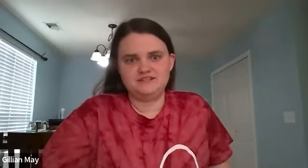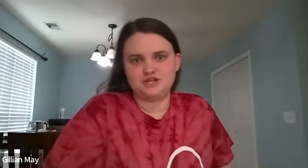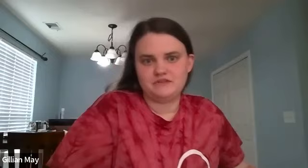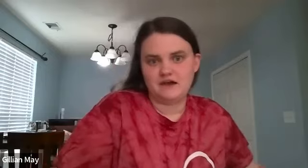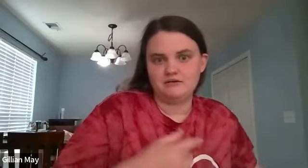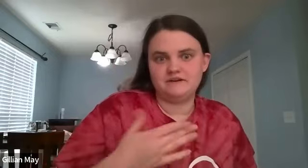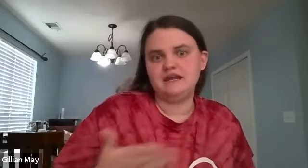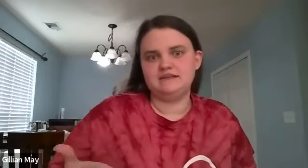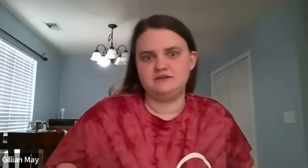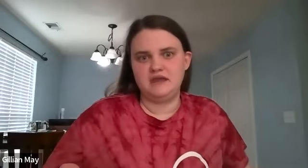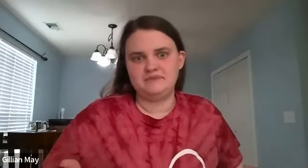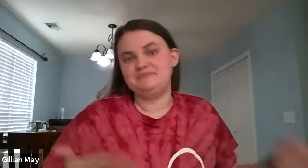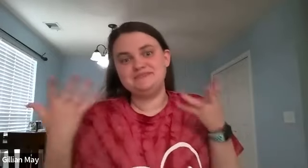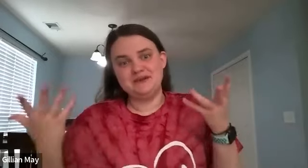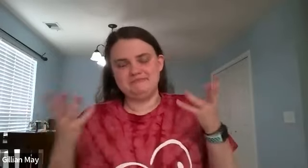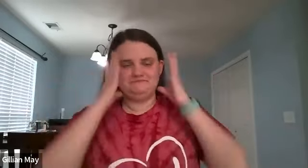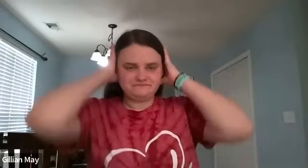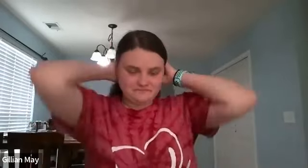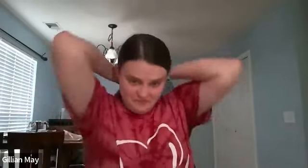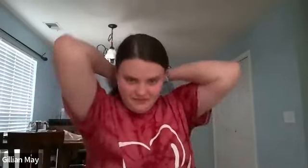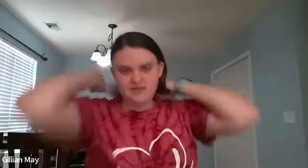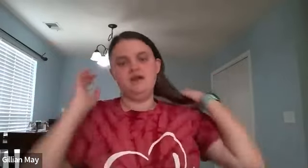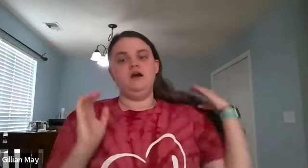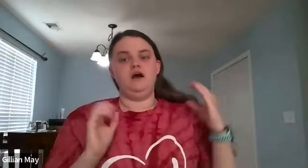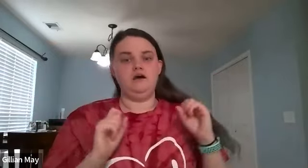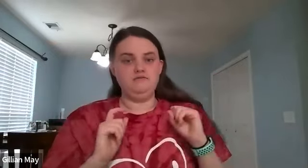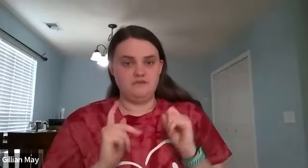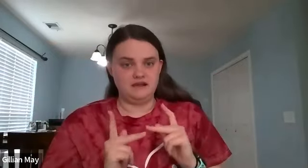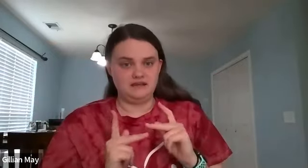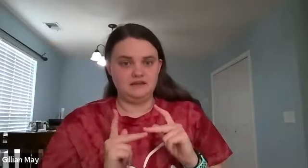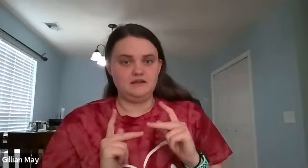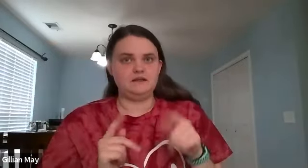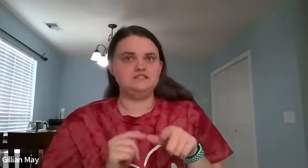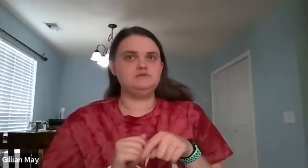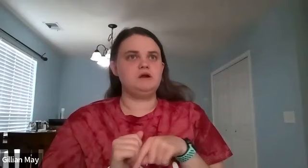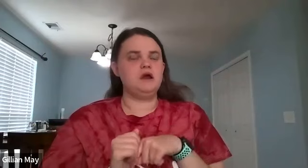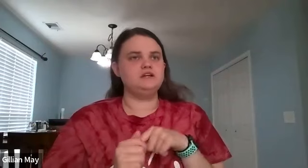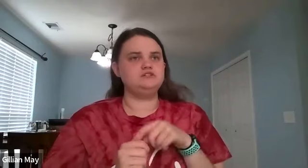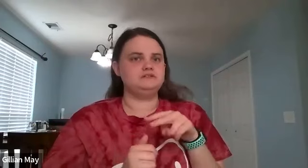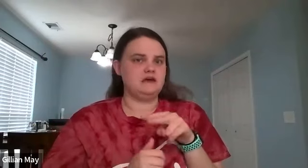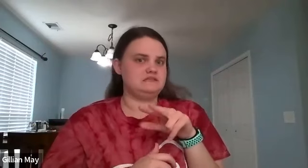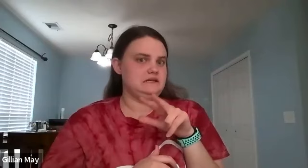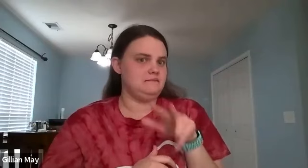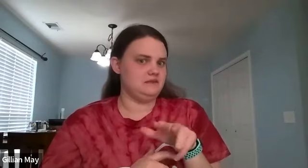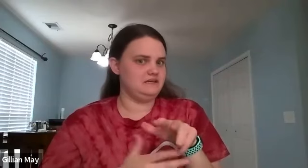show with how fun ASL can be. So, all righty, let's do our 100,000 and a million